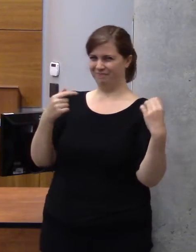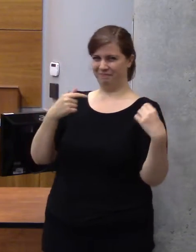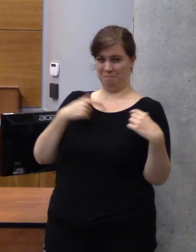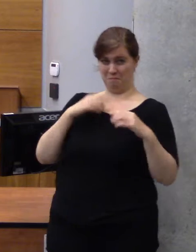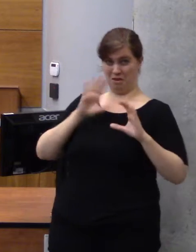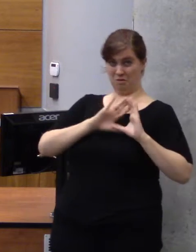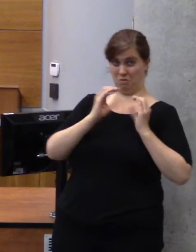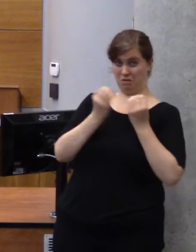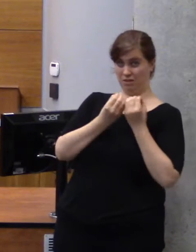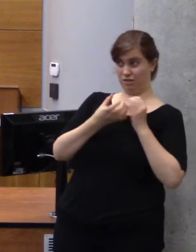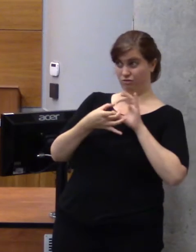the organizations behind them.